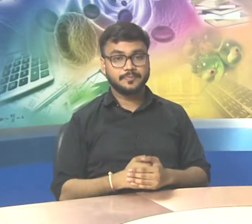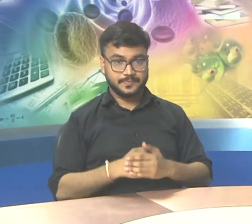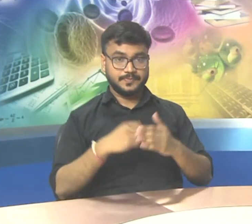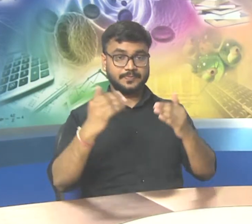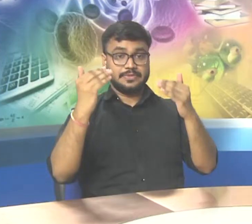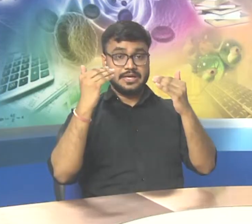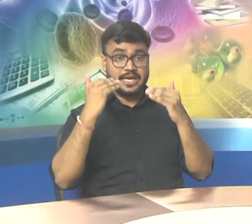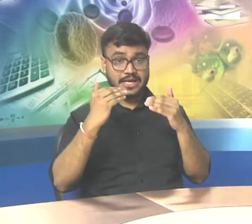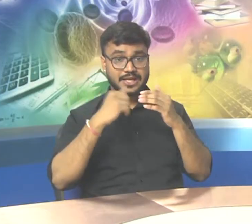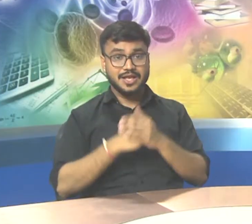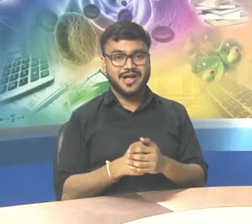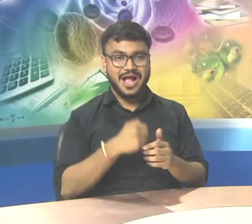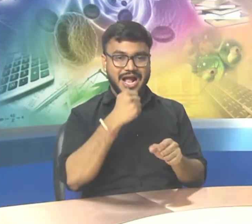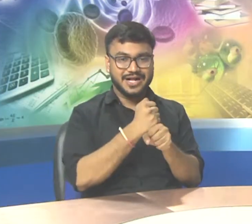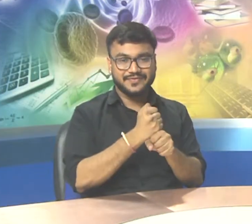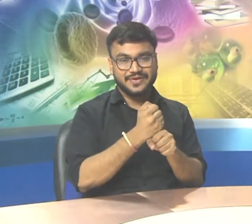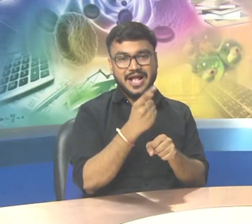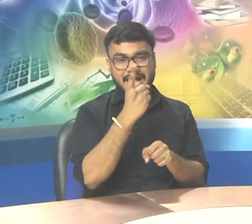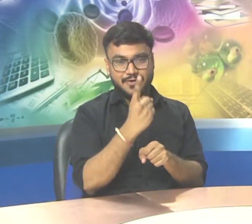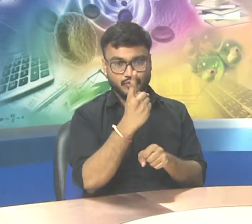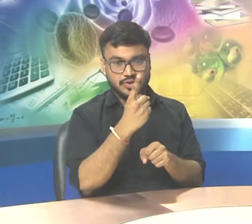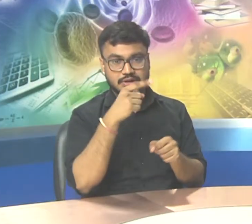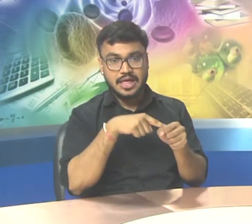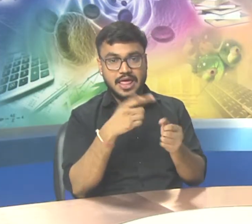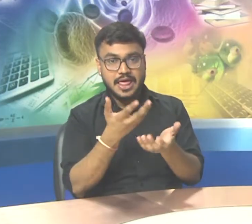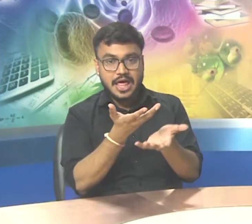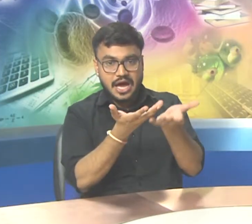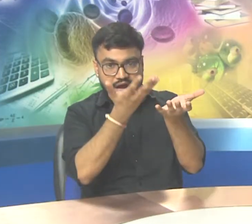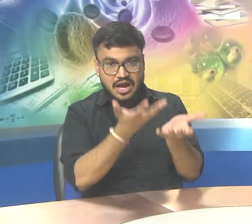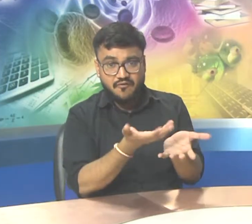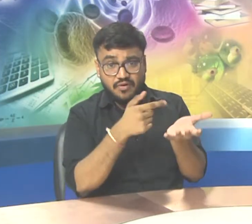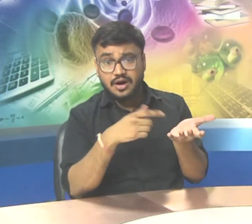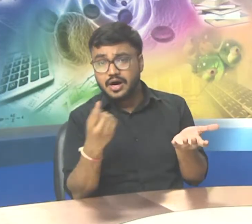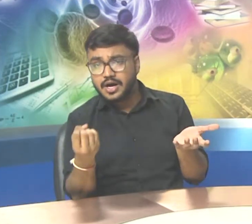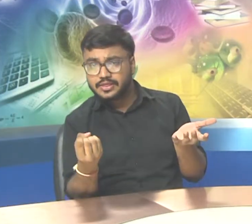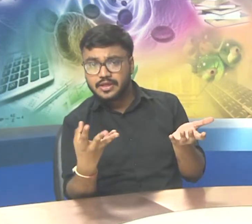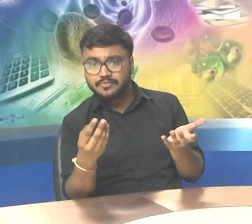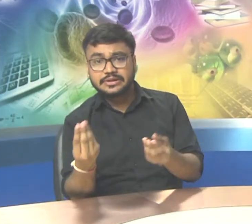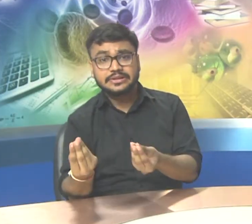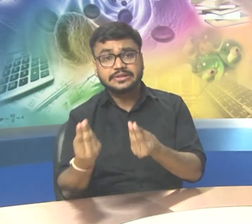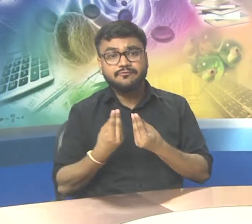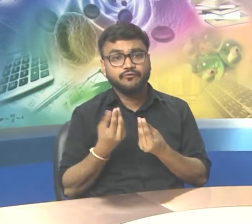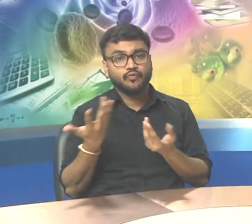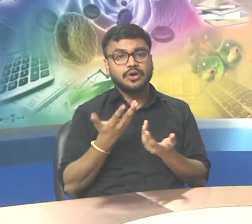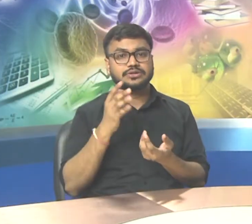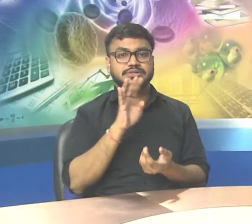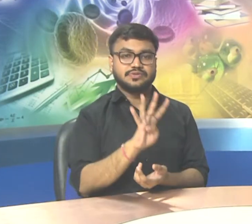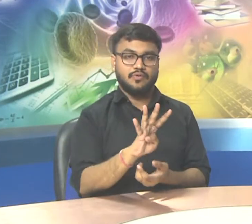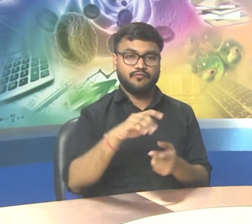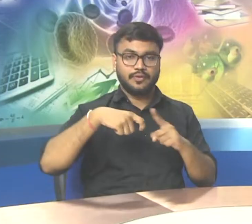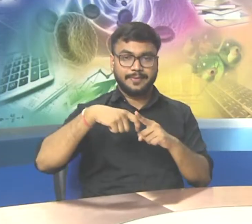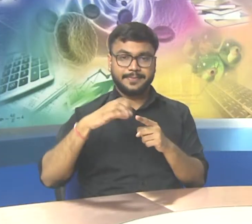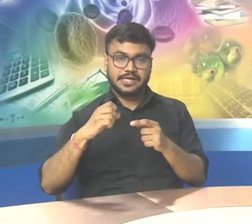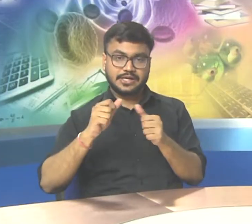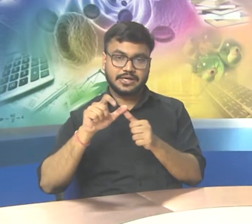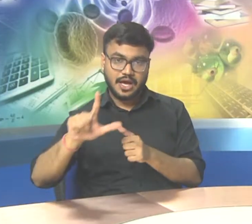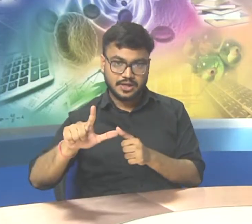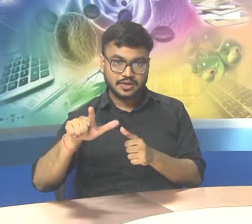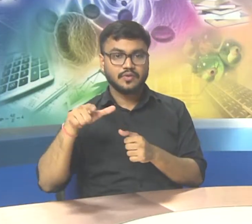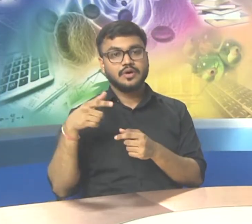spare proteins for bodybuilding. And last, dietary fiber